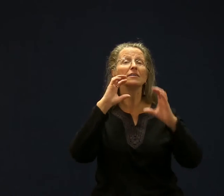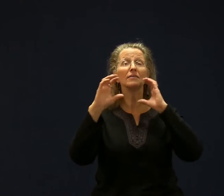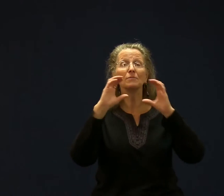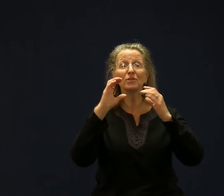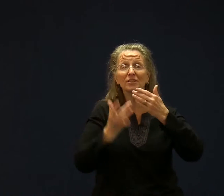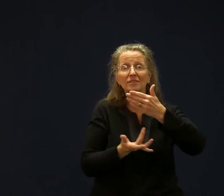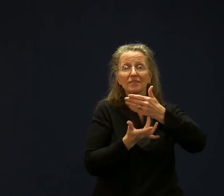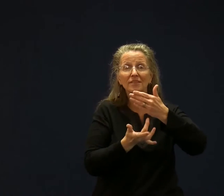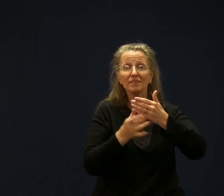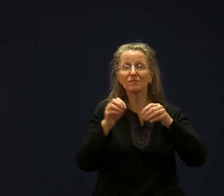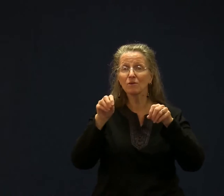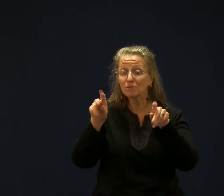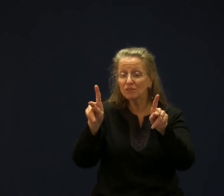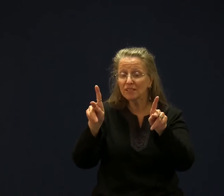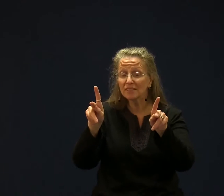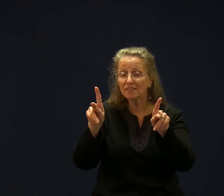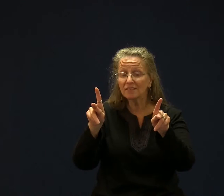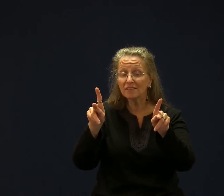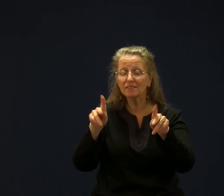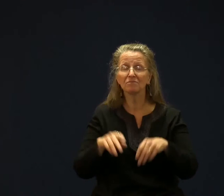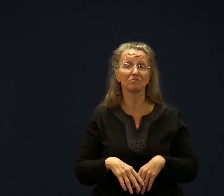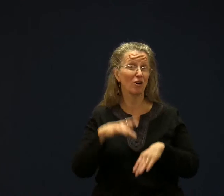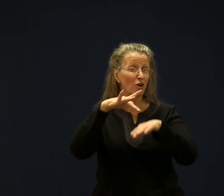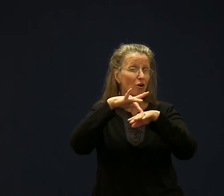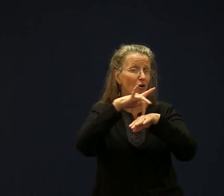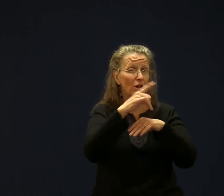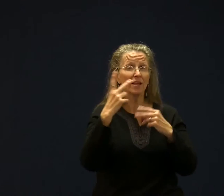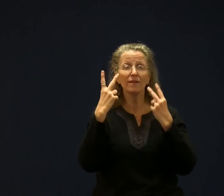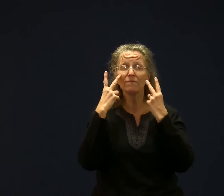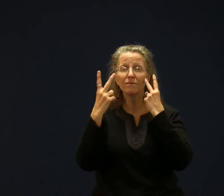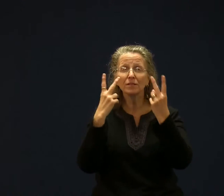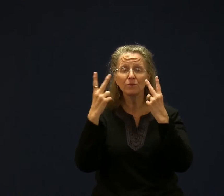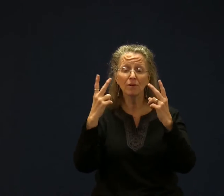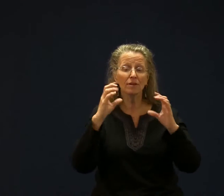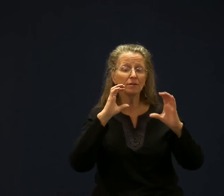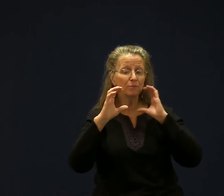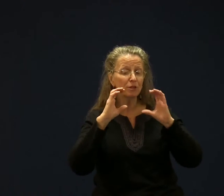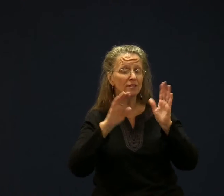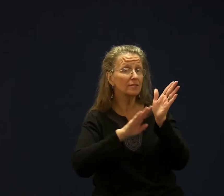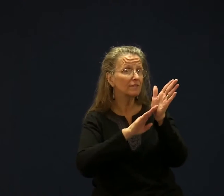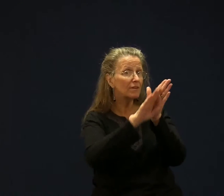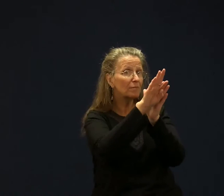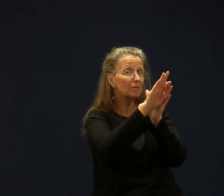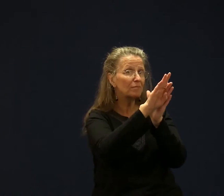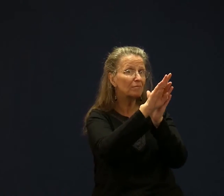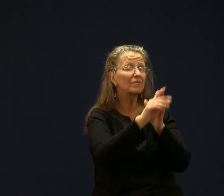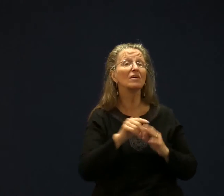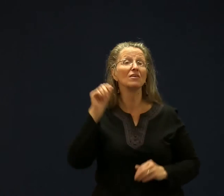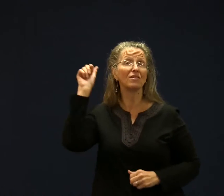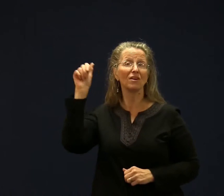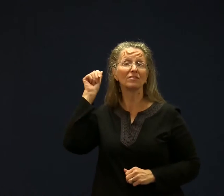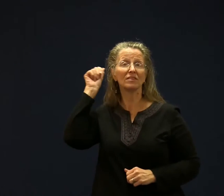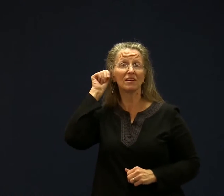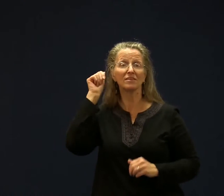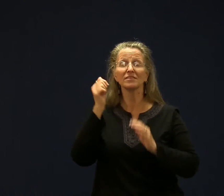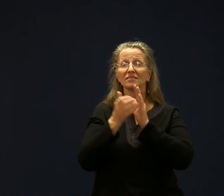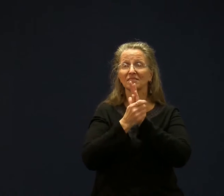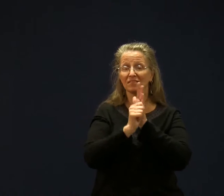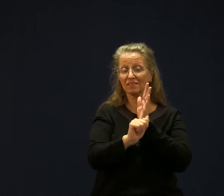hearing levels, communication and technology options, early visual